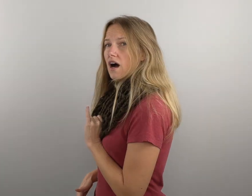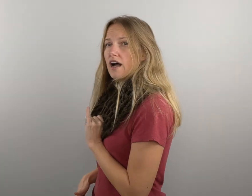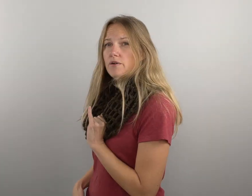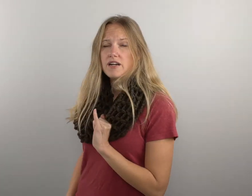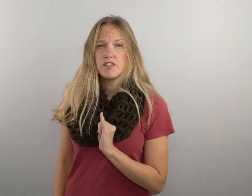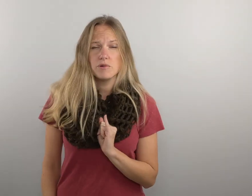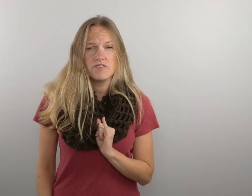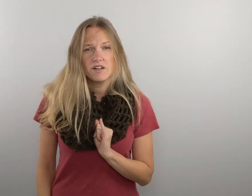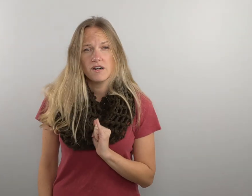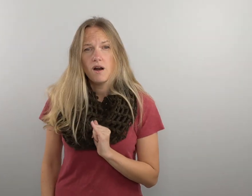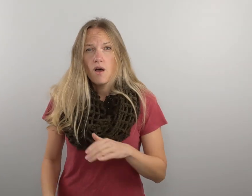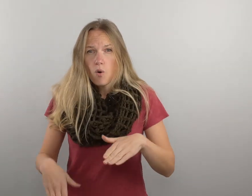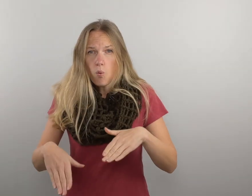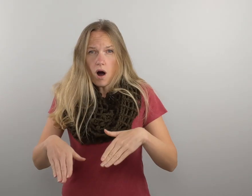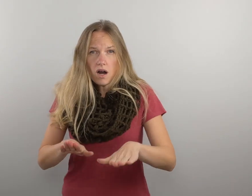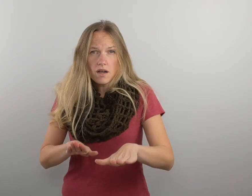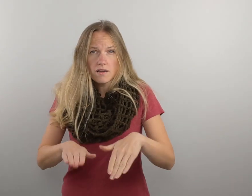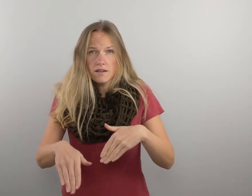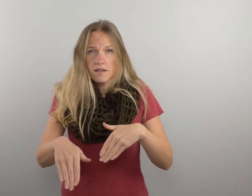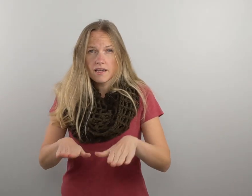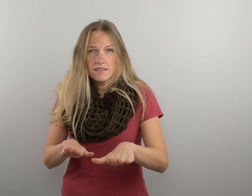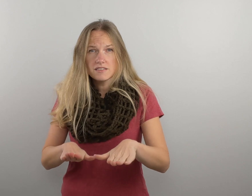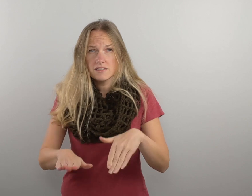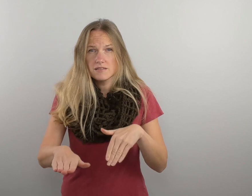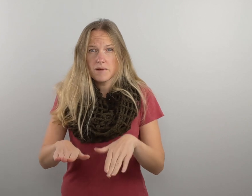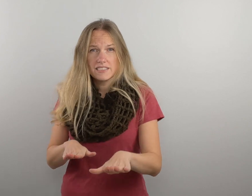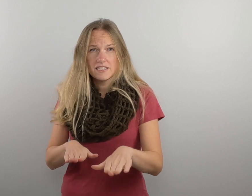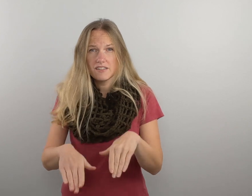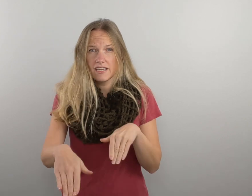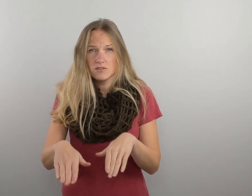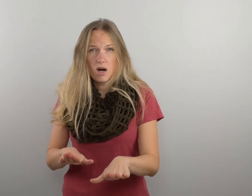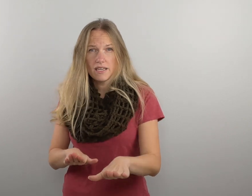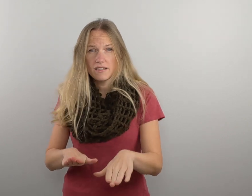I, whatever you prefer, walk. Okay, just imagining your hands walking.